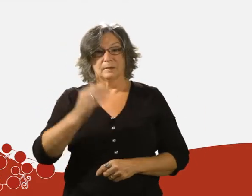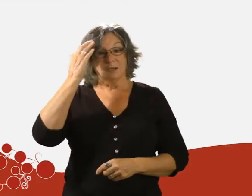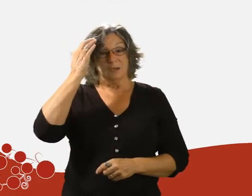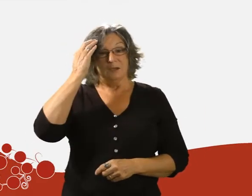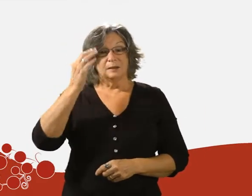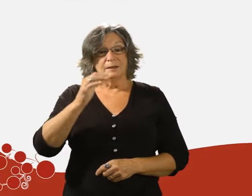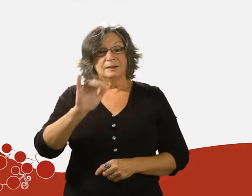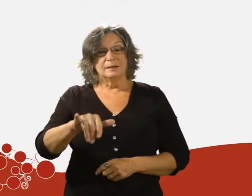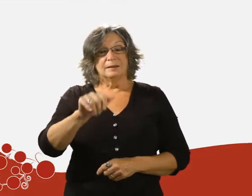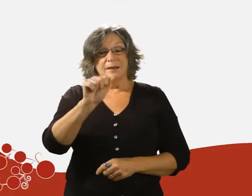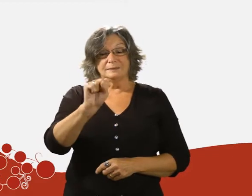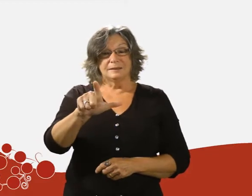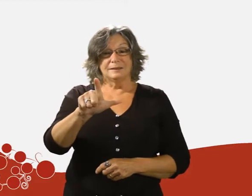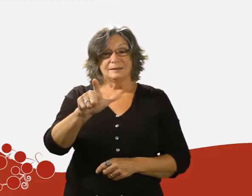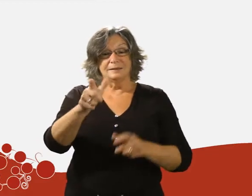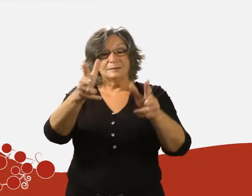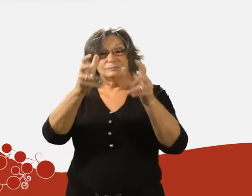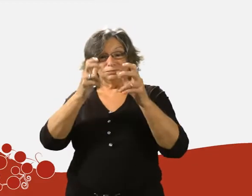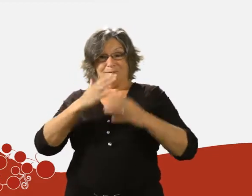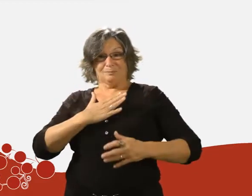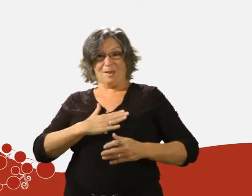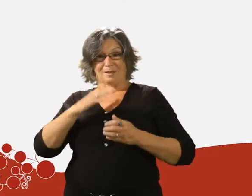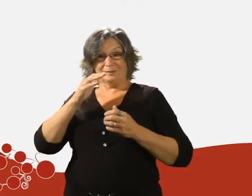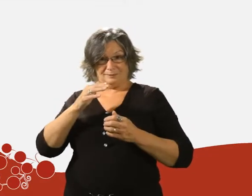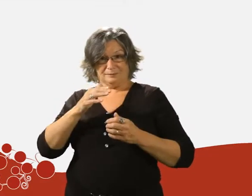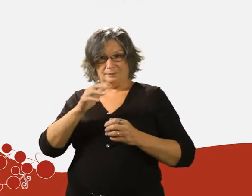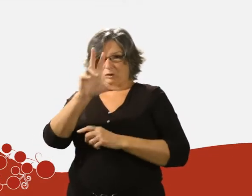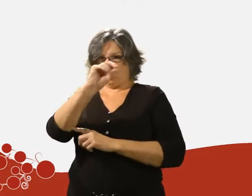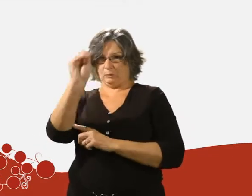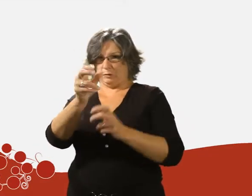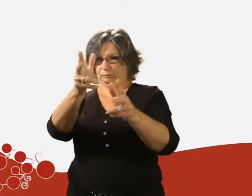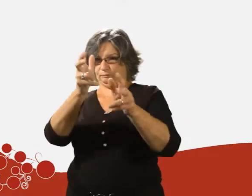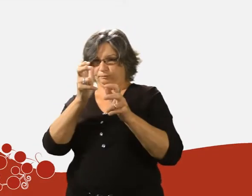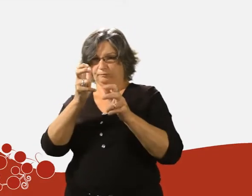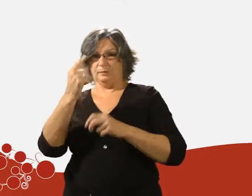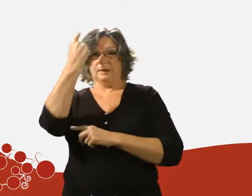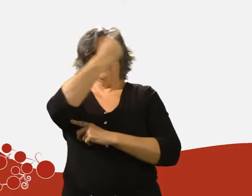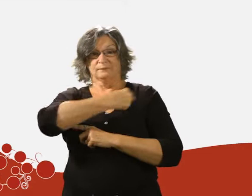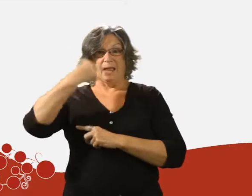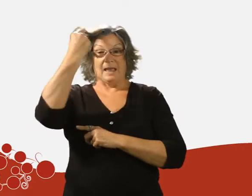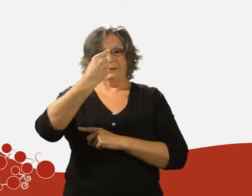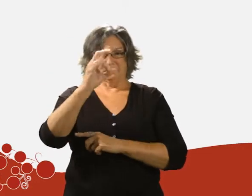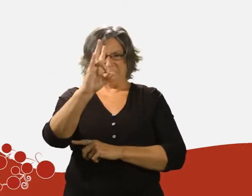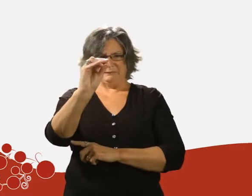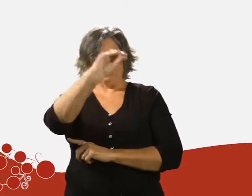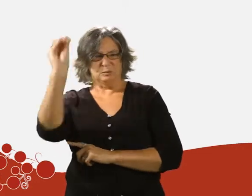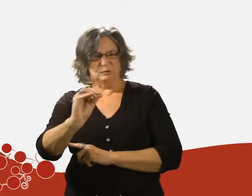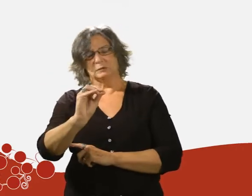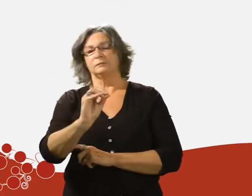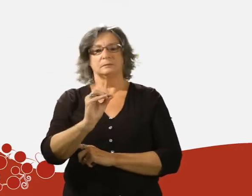In fact, ASL communication is conveyed only 30% through the hands and body. The remaining 70% is conveyed through